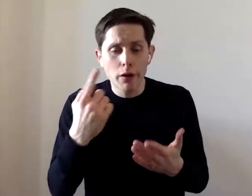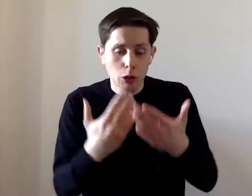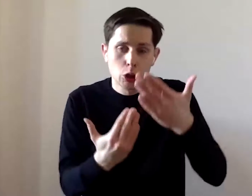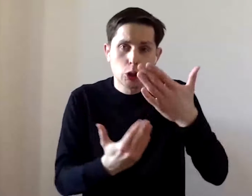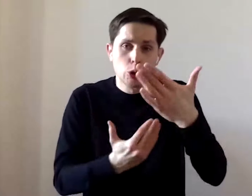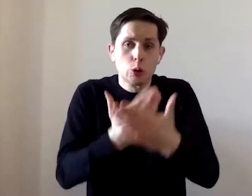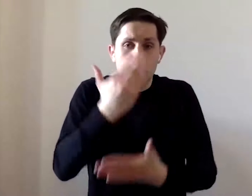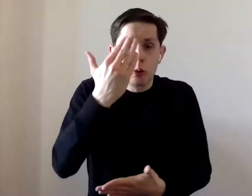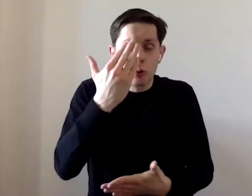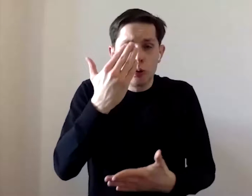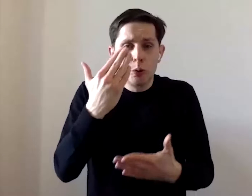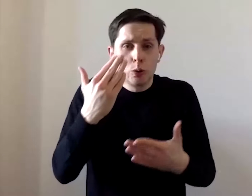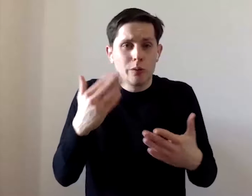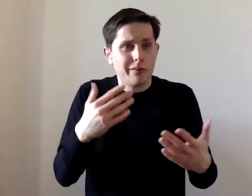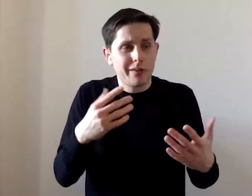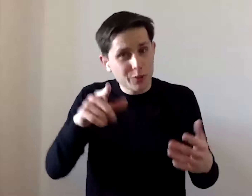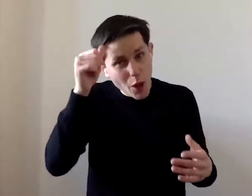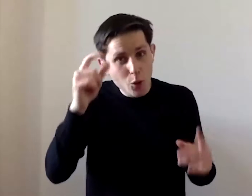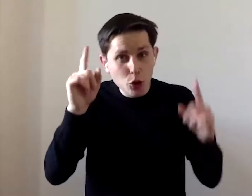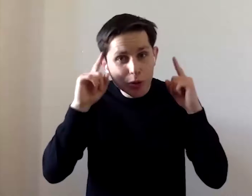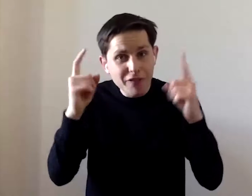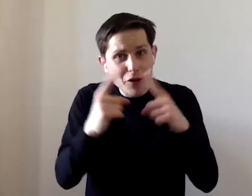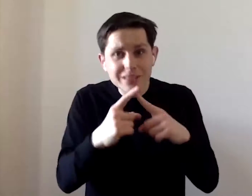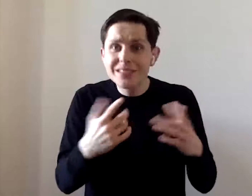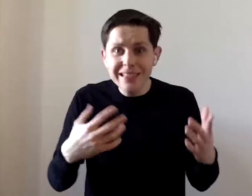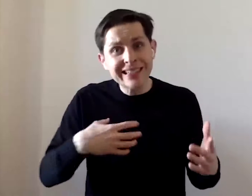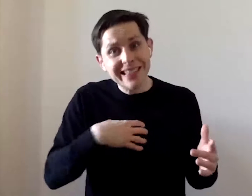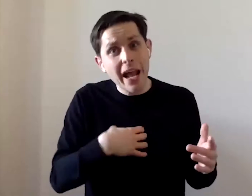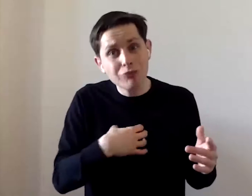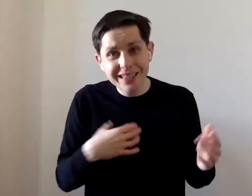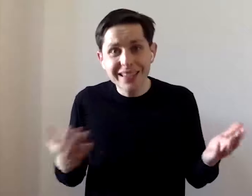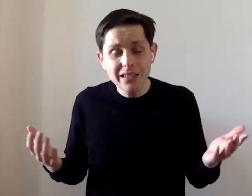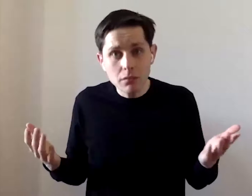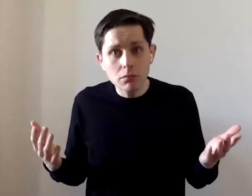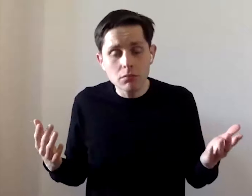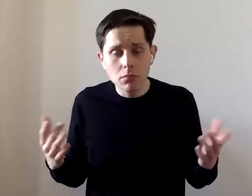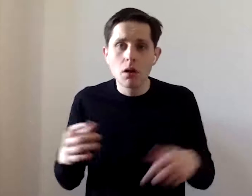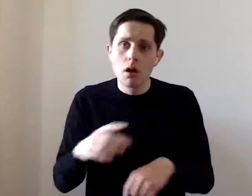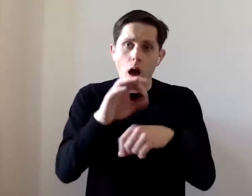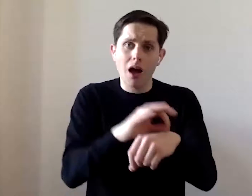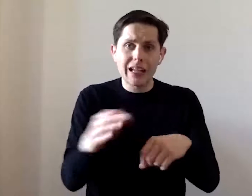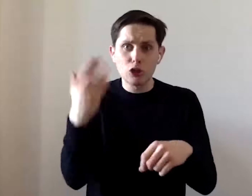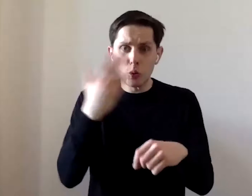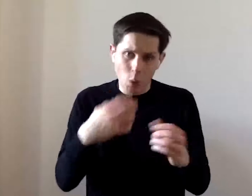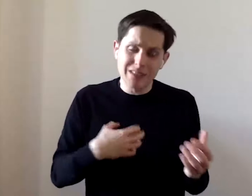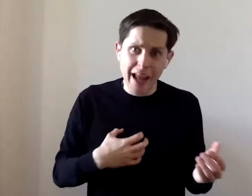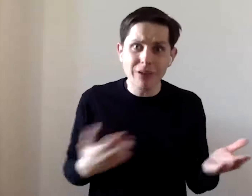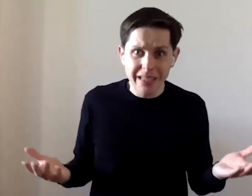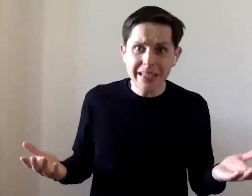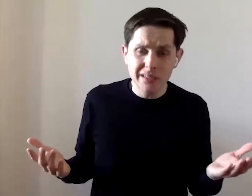of someone who's a part one coming into their very first day of their course, and you know, university is scary